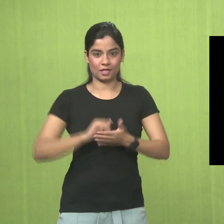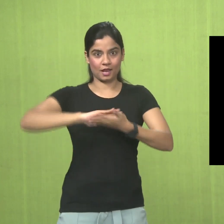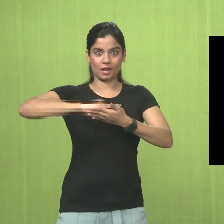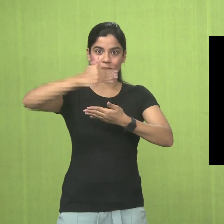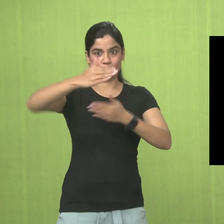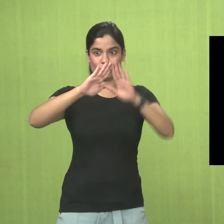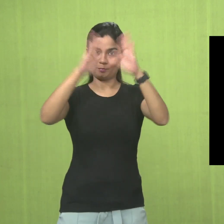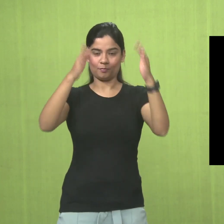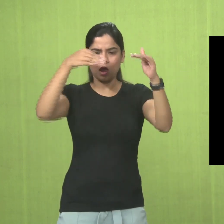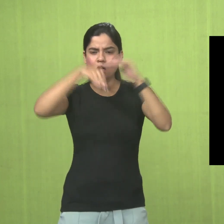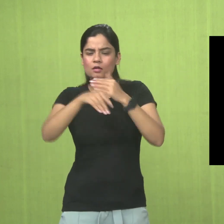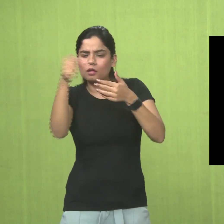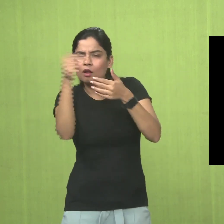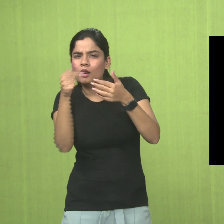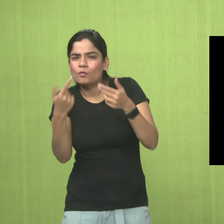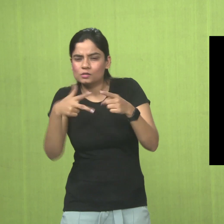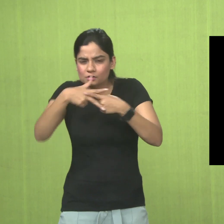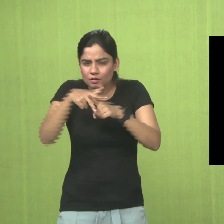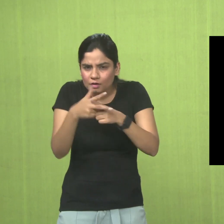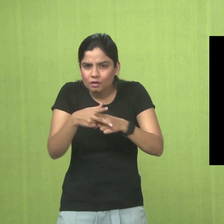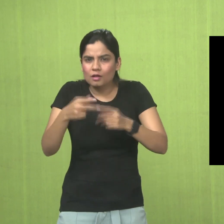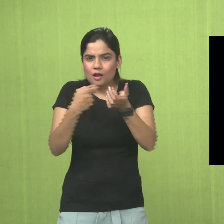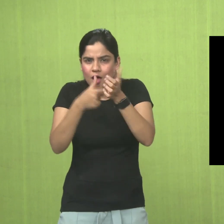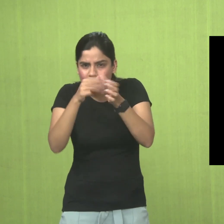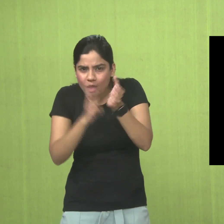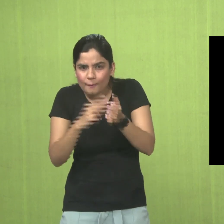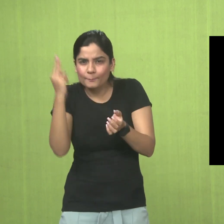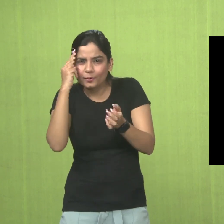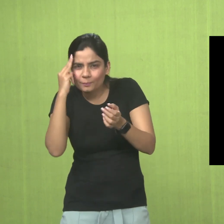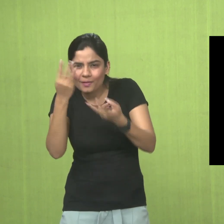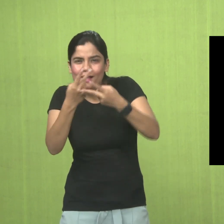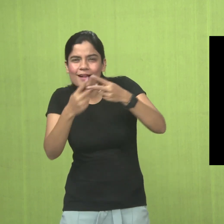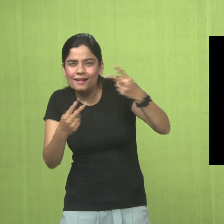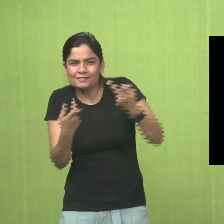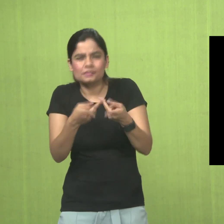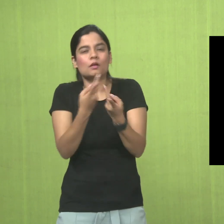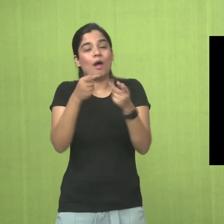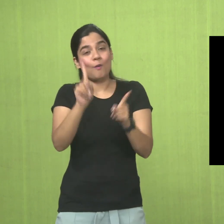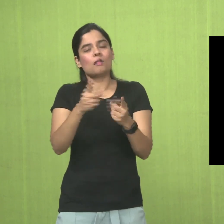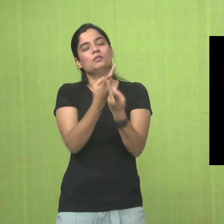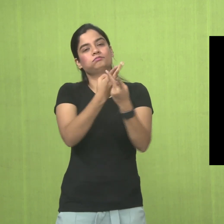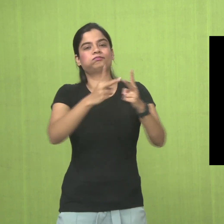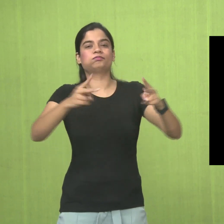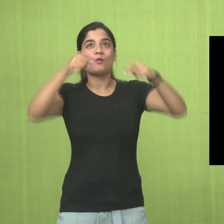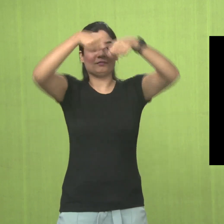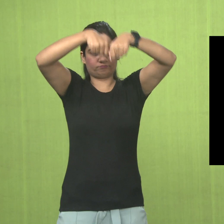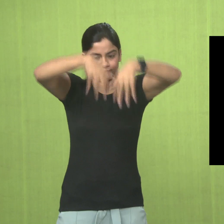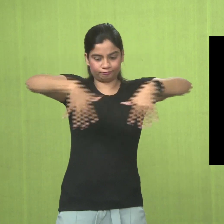For example, if there's a laptop, it has different parts, it has different components. That is what components